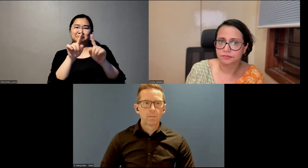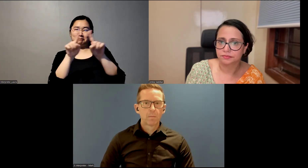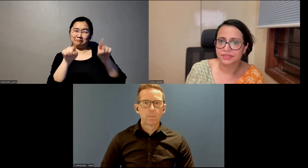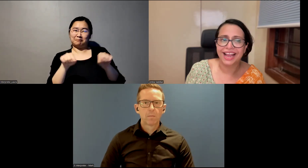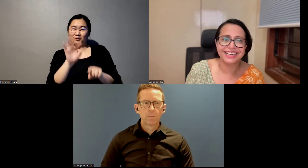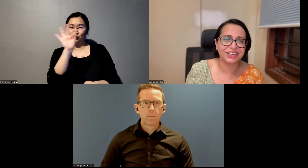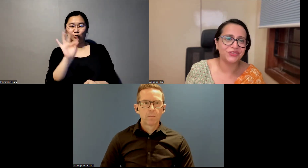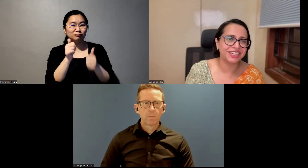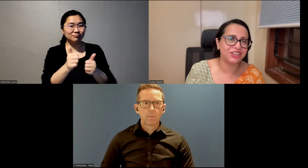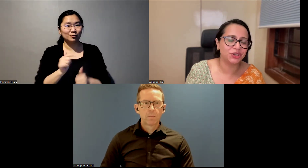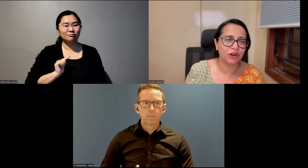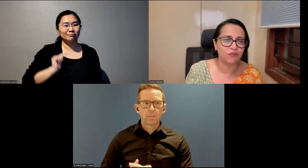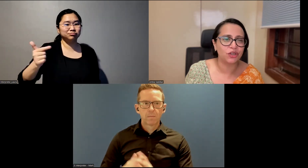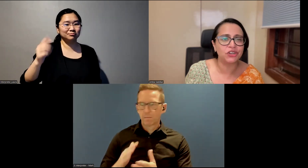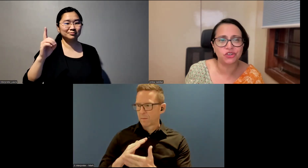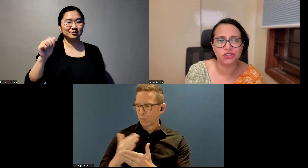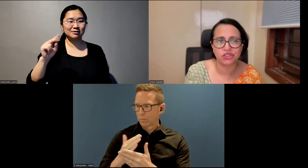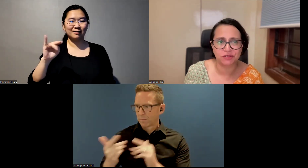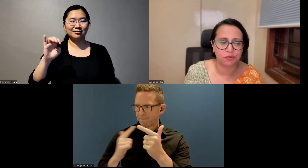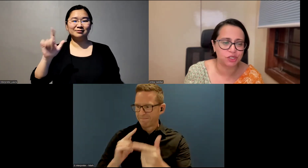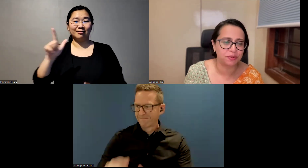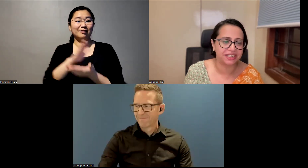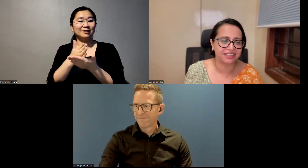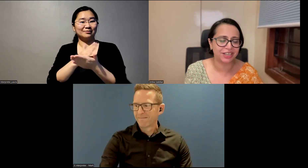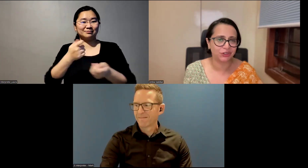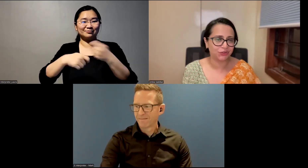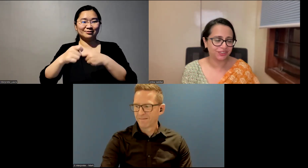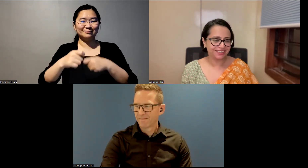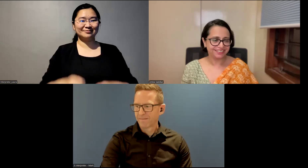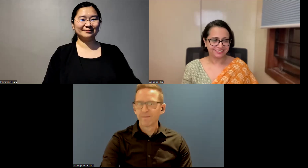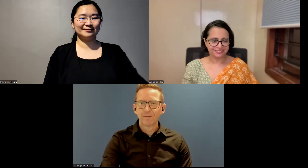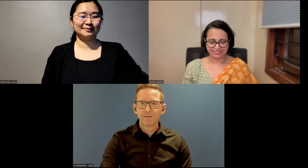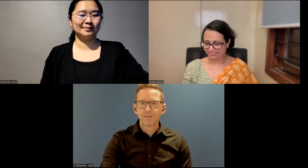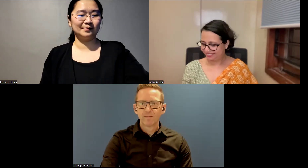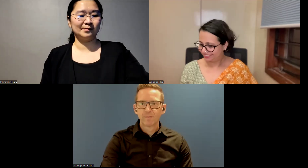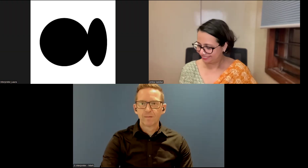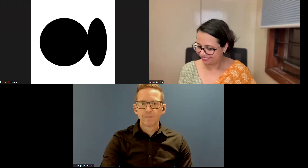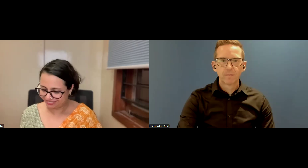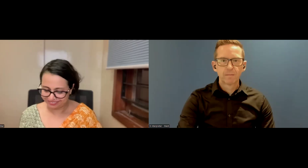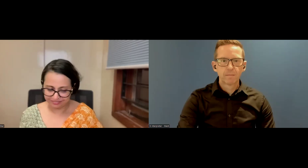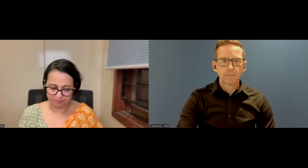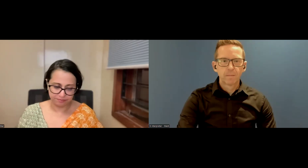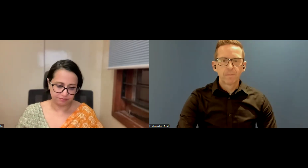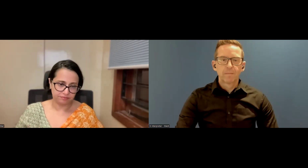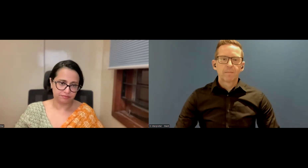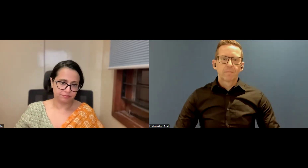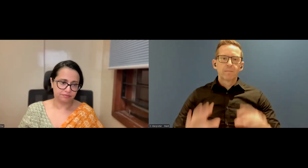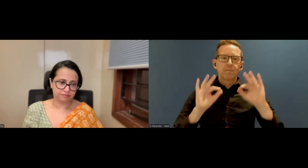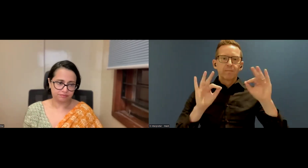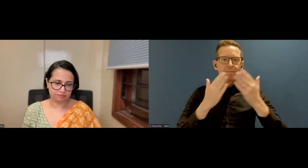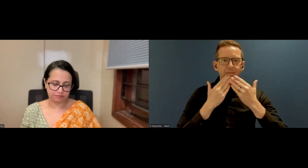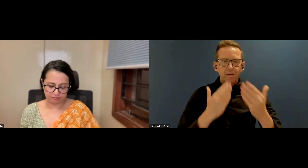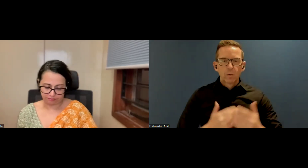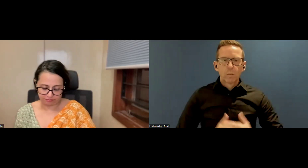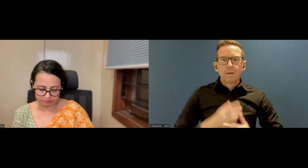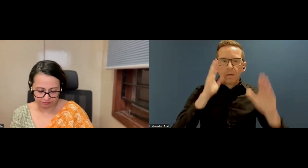Hello. Hi, Daniel. We can hear you now. If you can introduce yourself before speaking. Thank you. All right, thanks. Thank you, Amber,